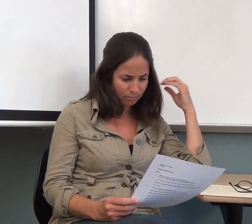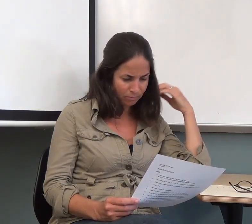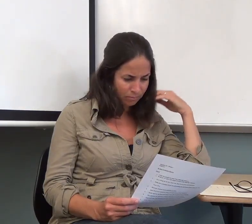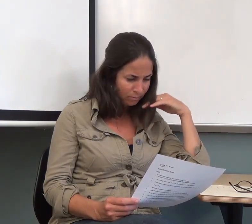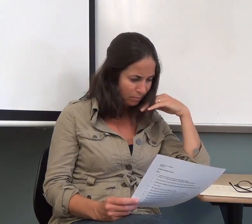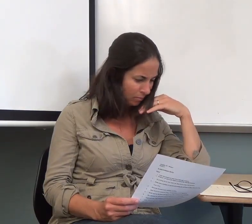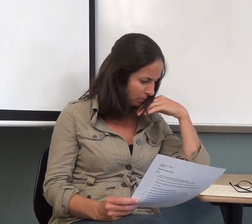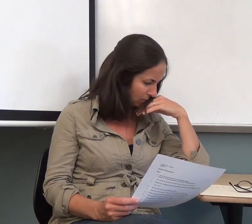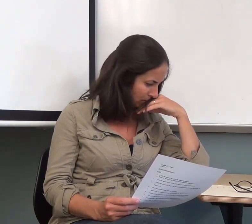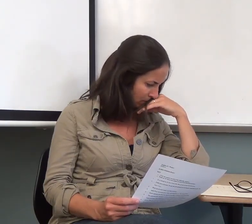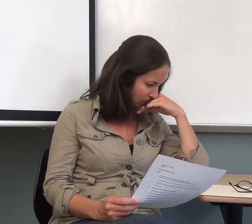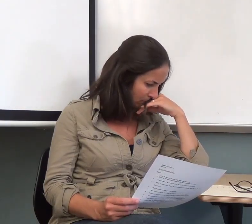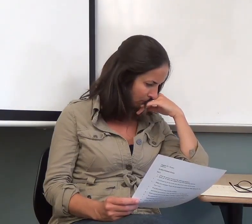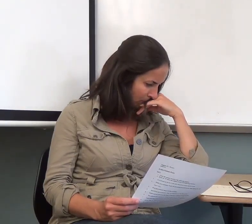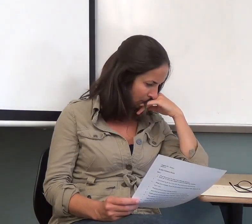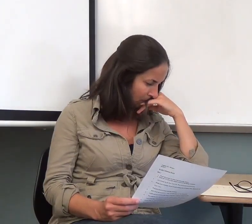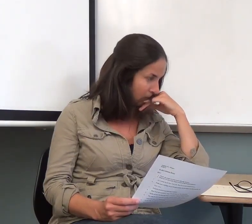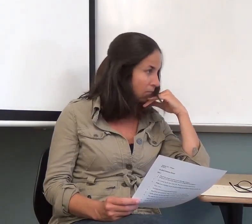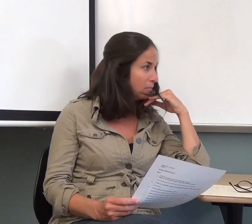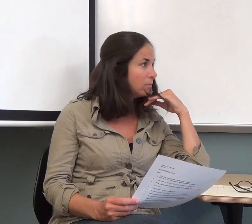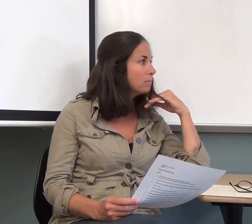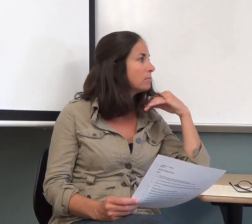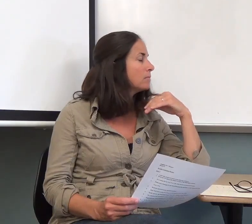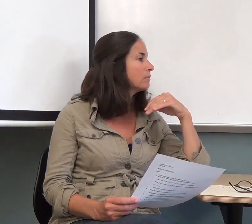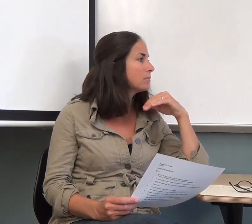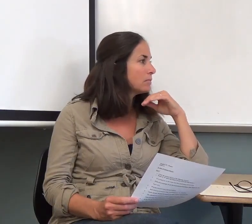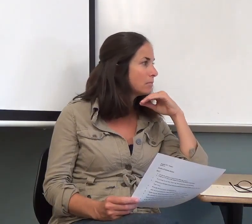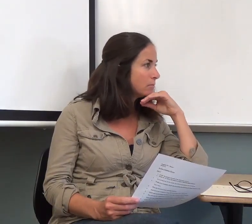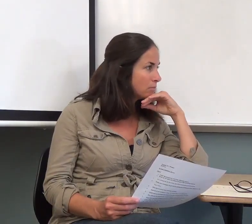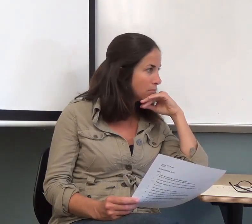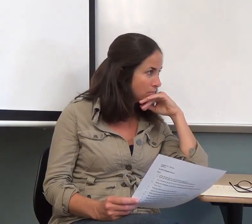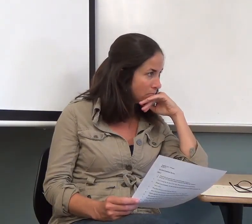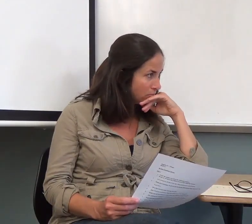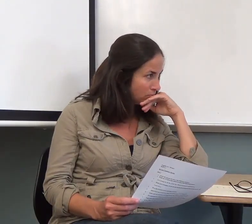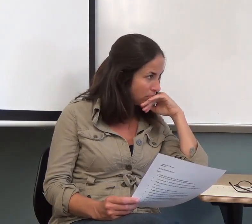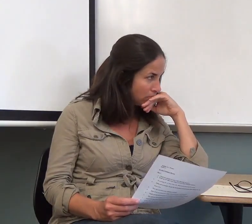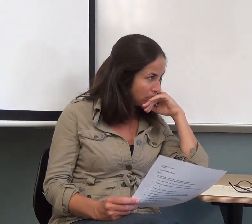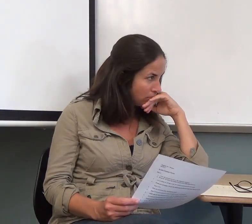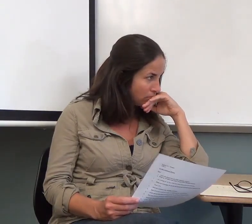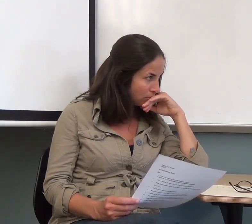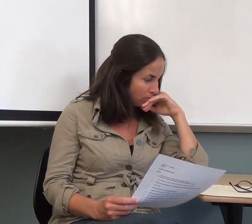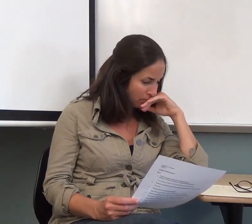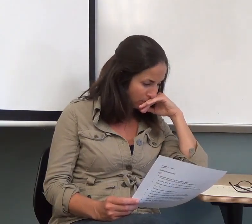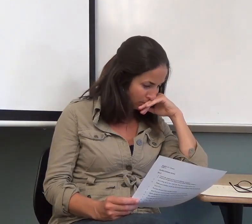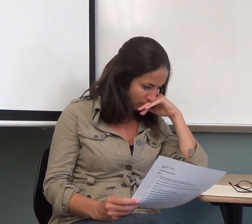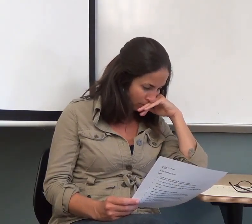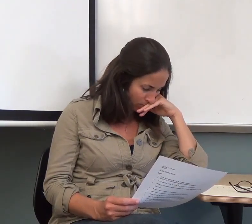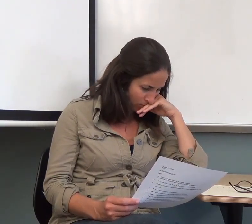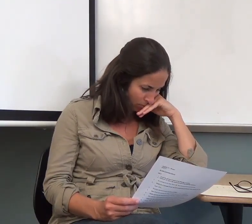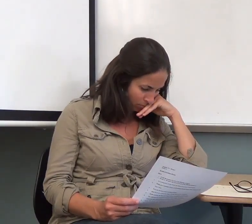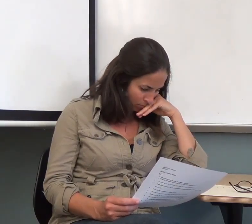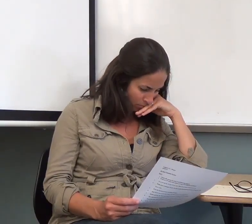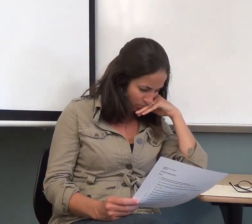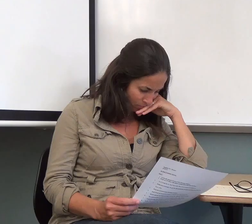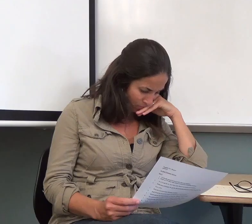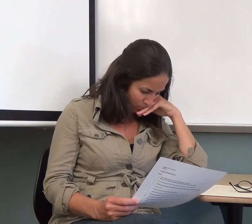like this? Is this how the numbers go? 3, 2, 1? Or is that your social, that's your social? yeah, that's, So what's